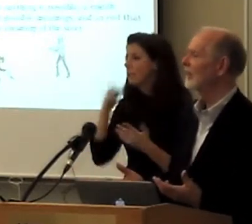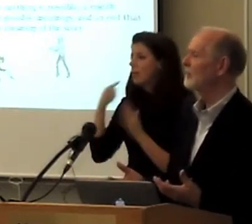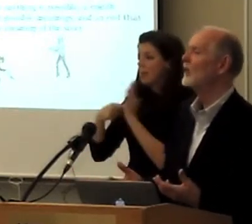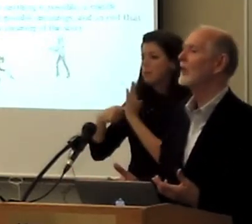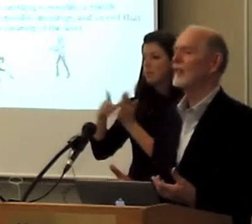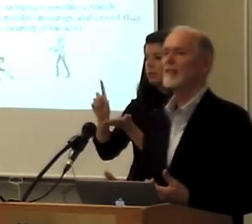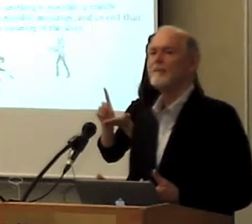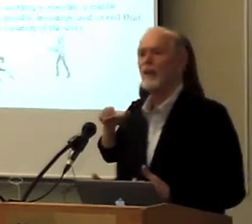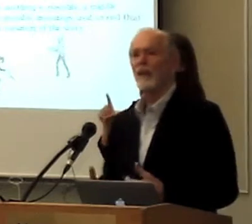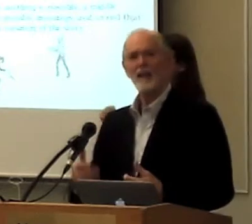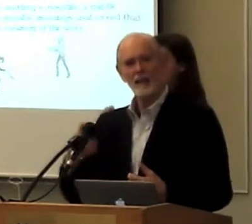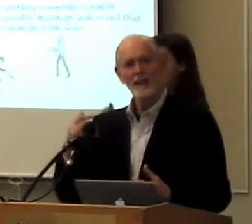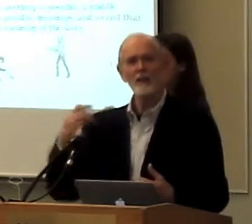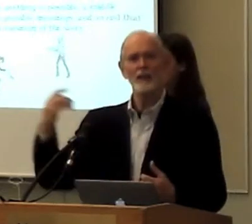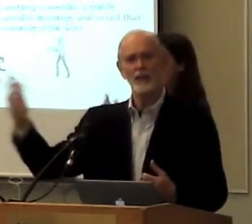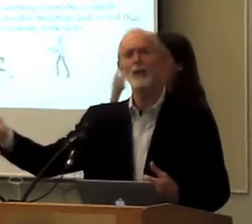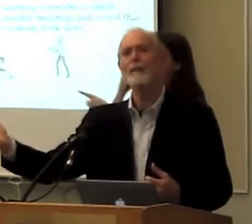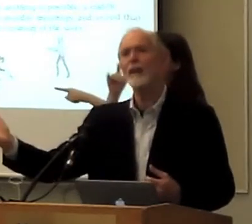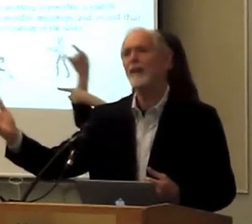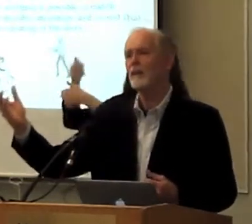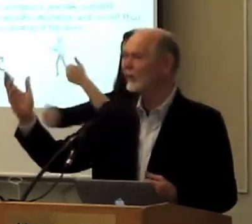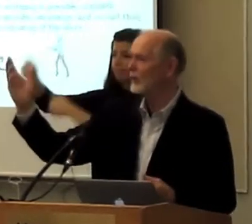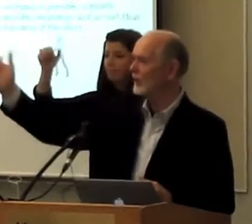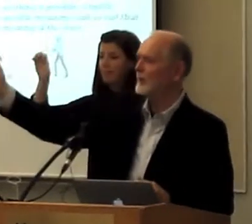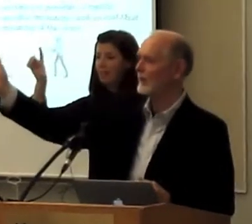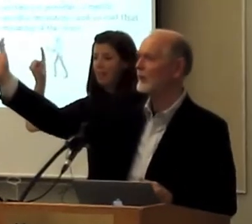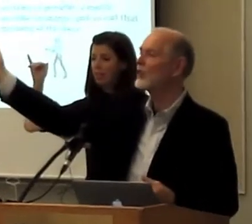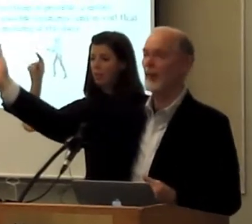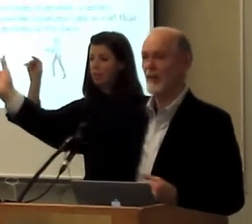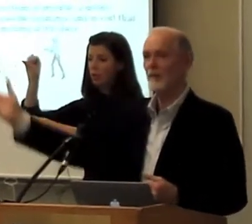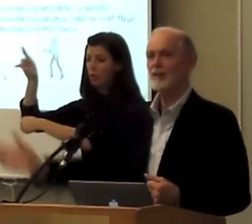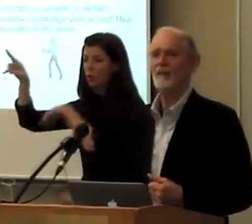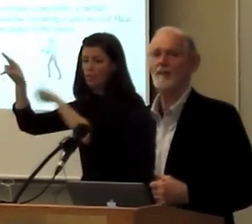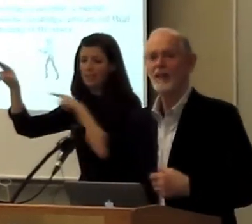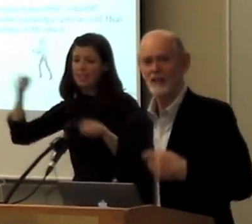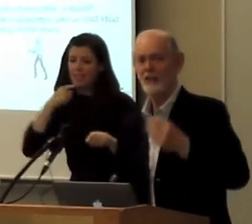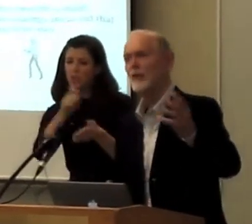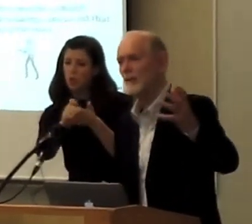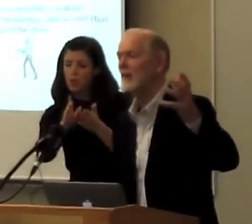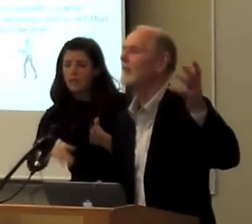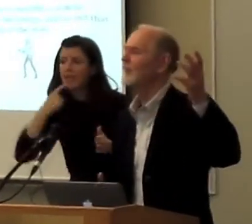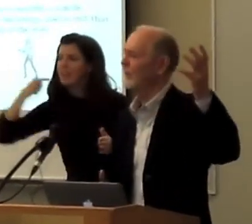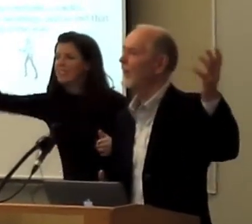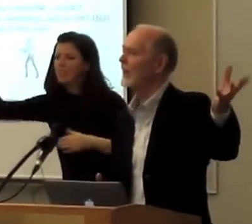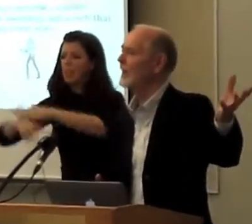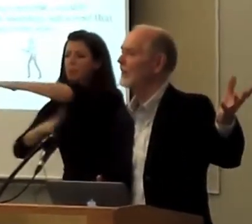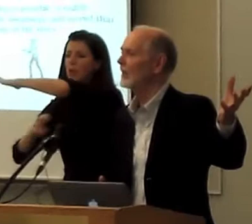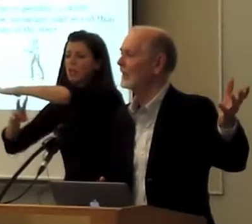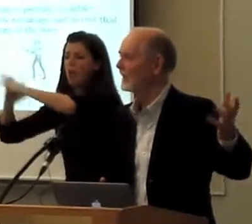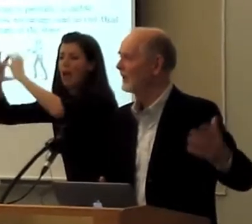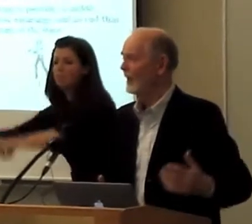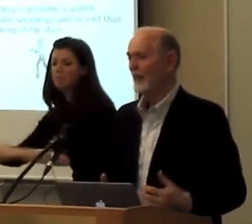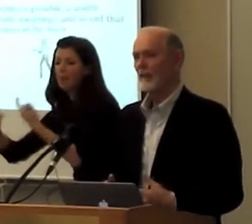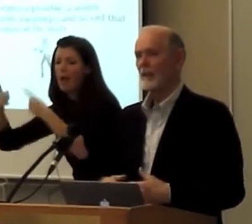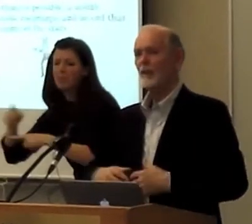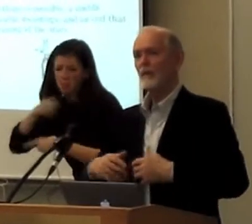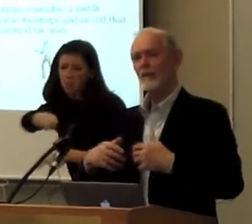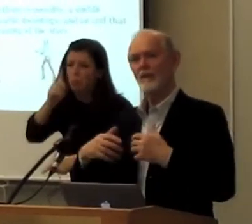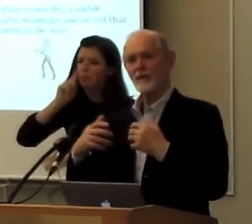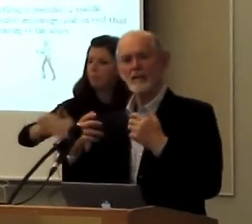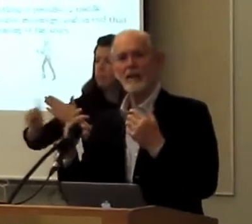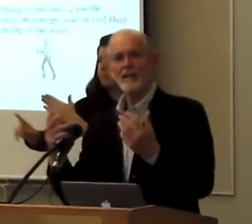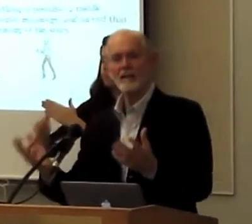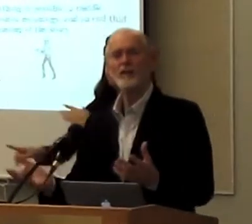says to the journalist, can you go and find out the story about the bridge collapse or the story about the fire downtown?